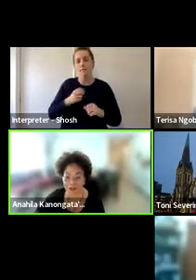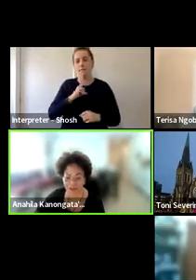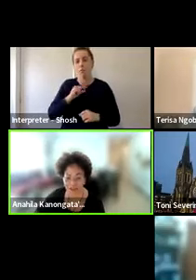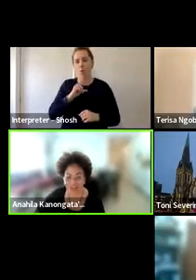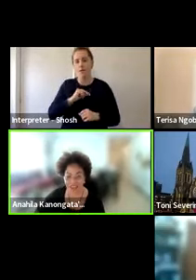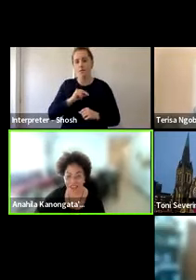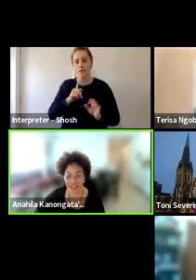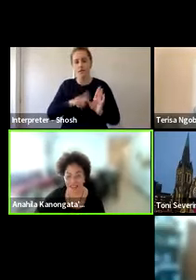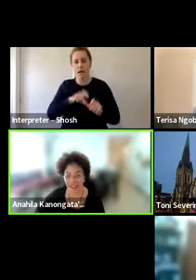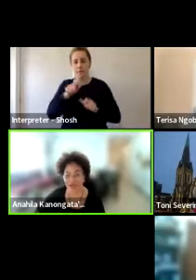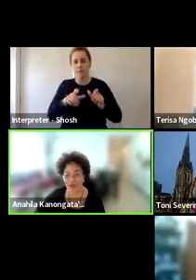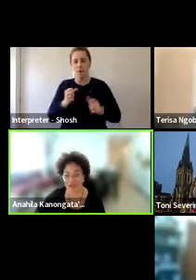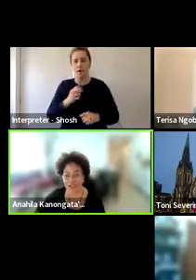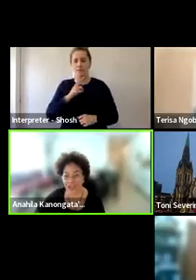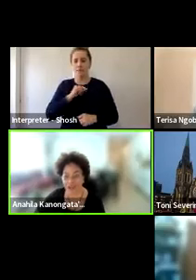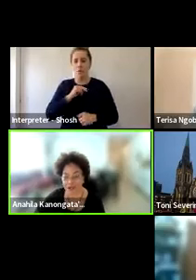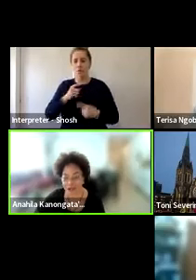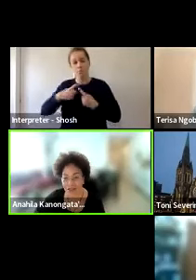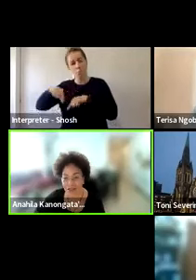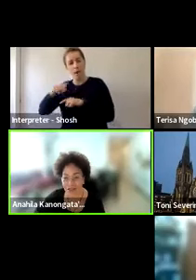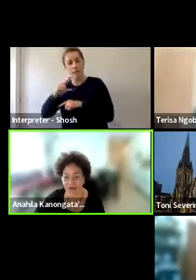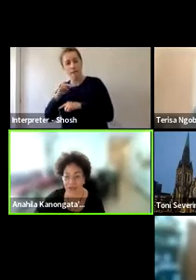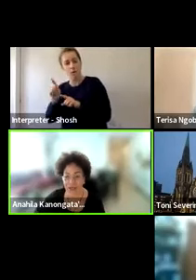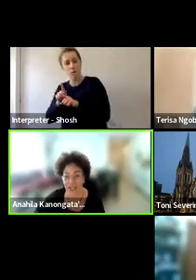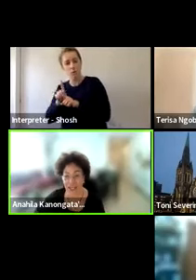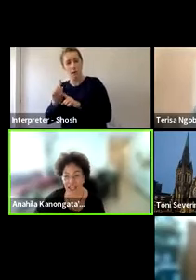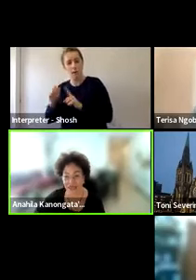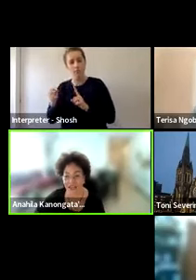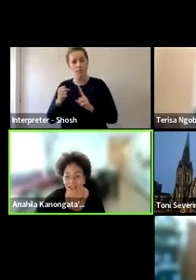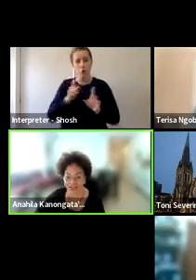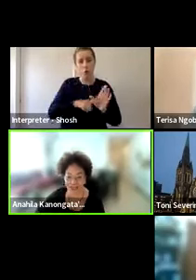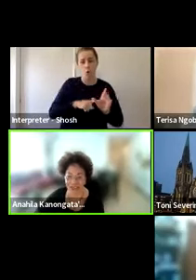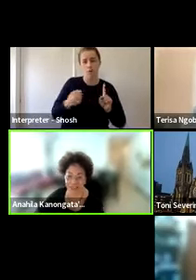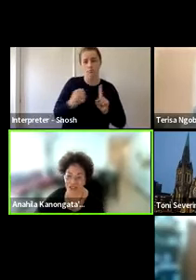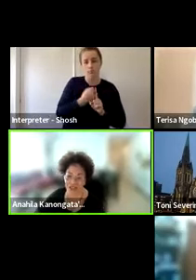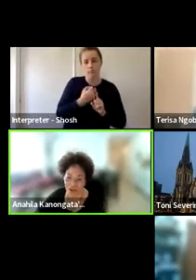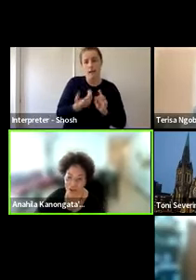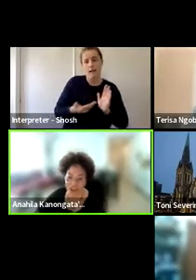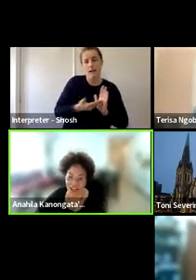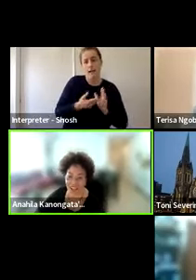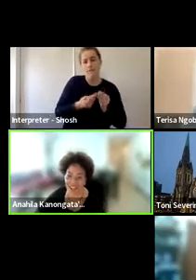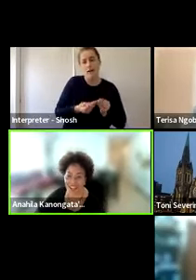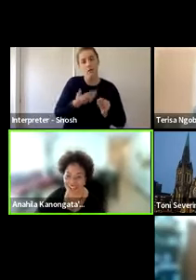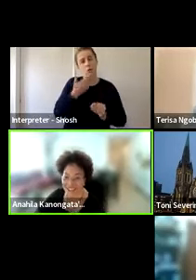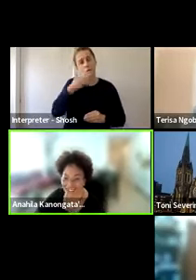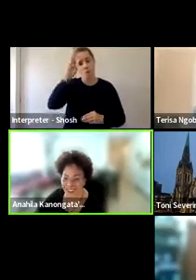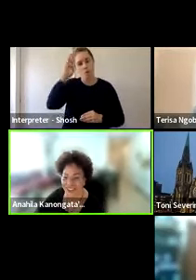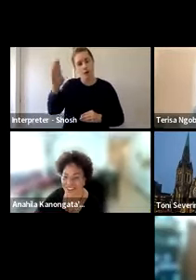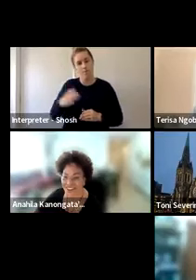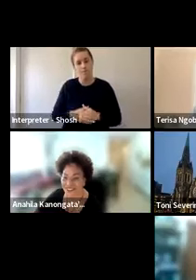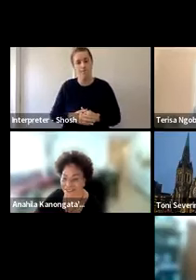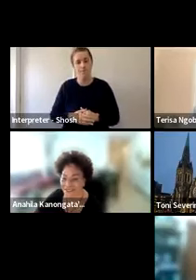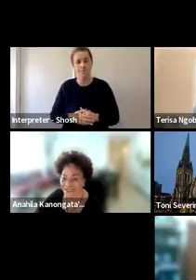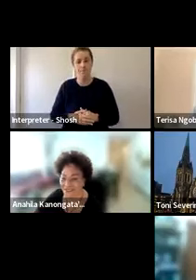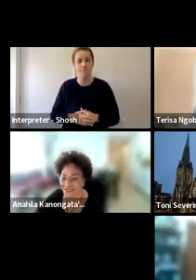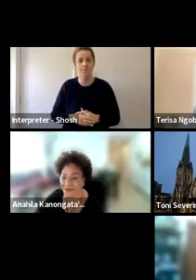younger people, they must have a voice that is impactful and can add value. So, kia ora. Kia